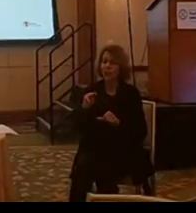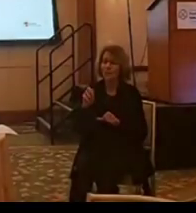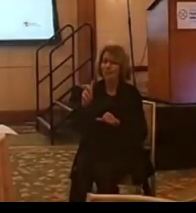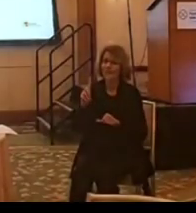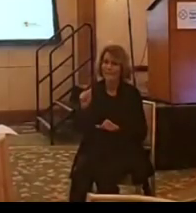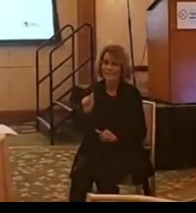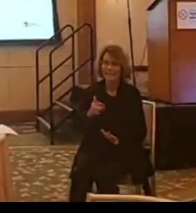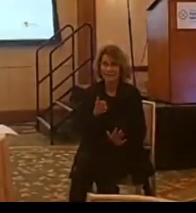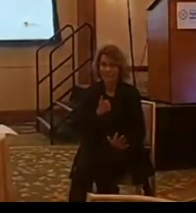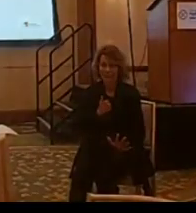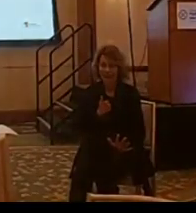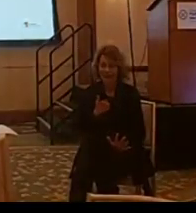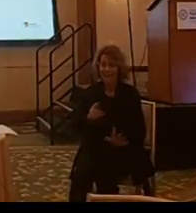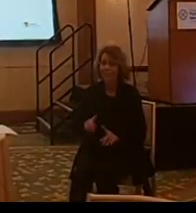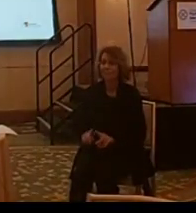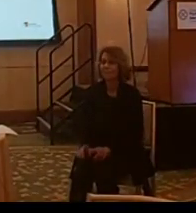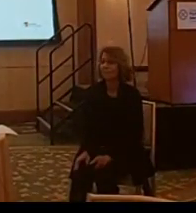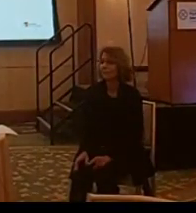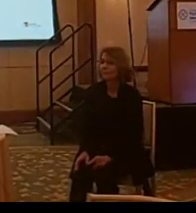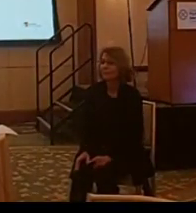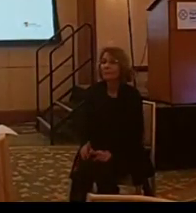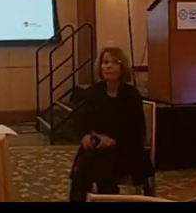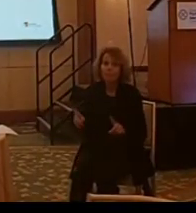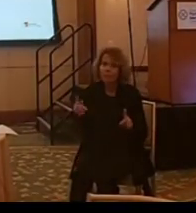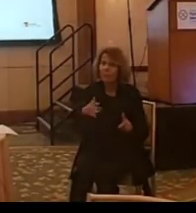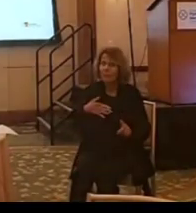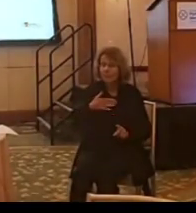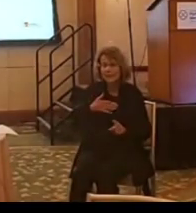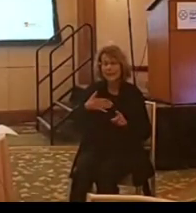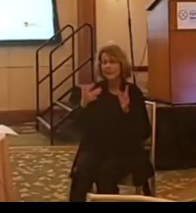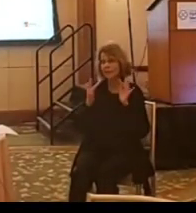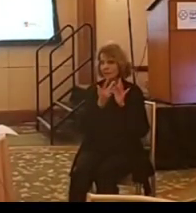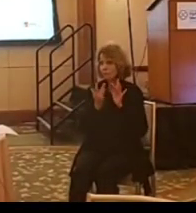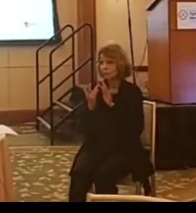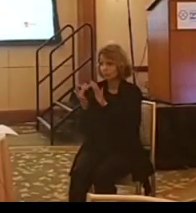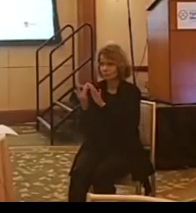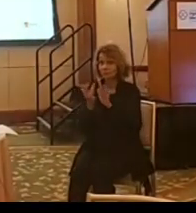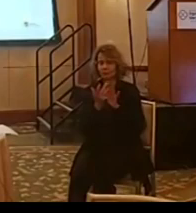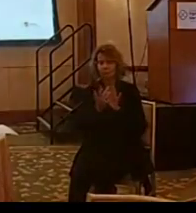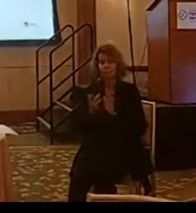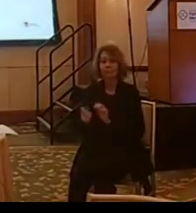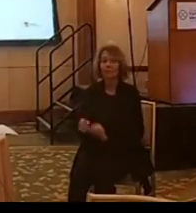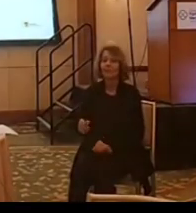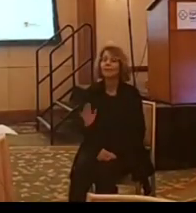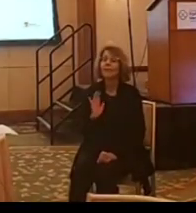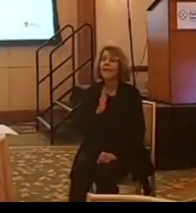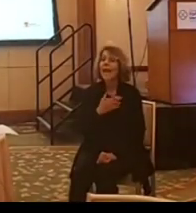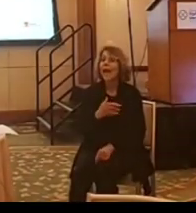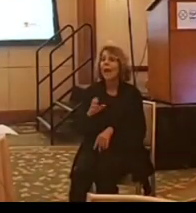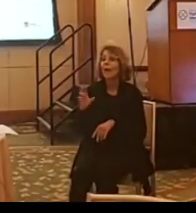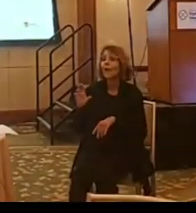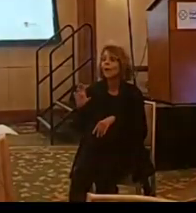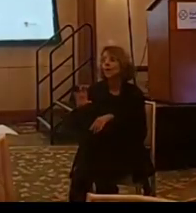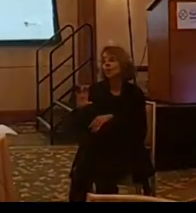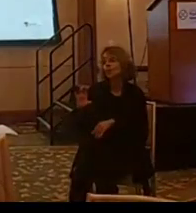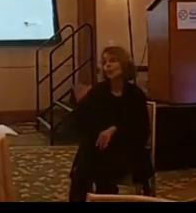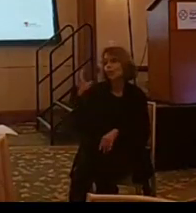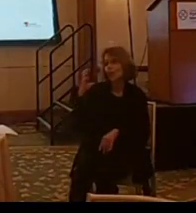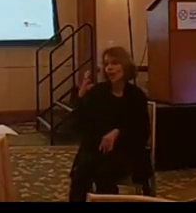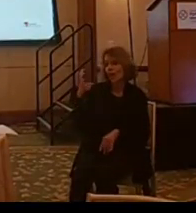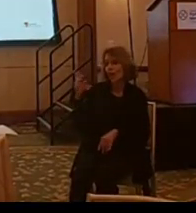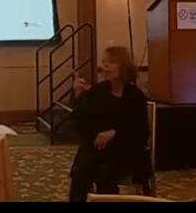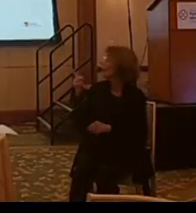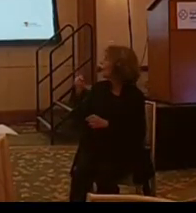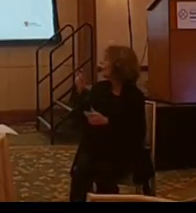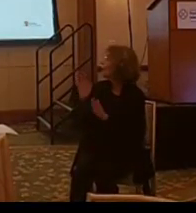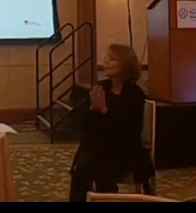but please feel free to tweet us. We'd love to sort of stay in contact. Our chair, Victor Montori, wrote a book called Why We Revolt, which